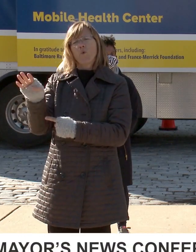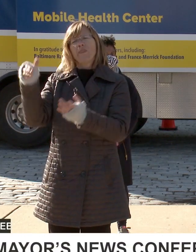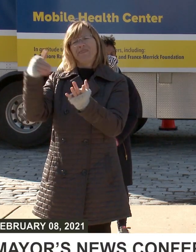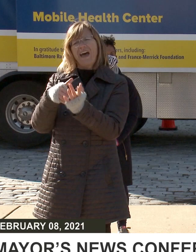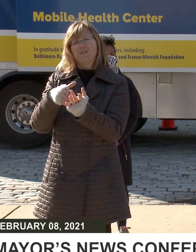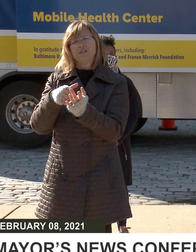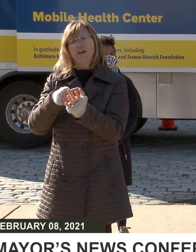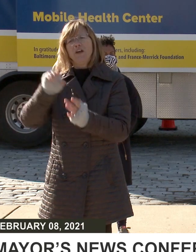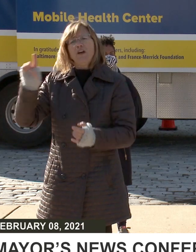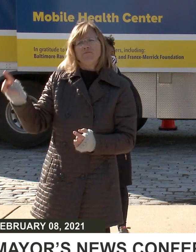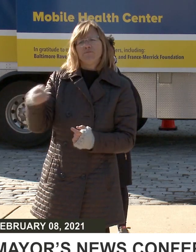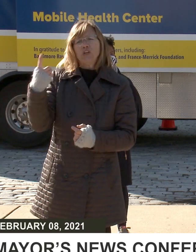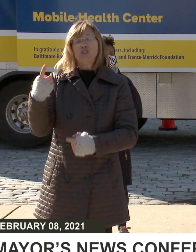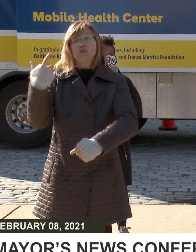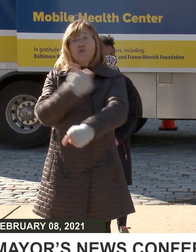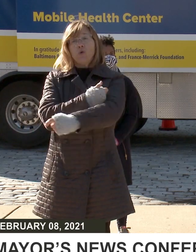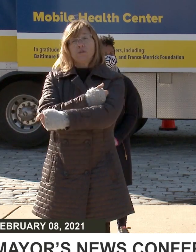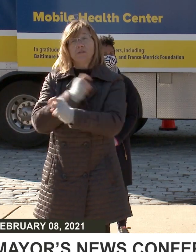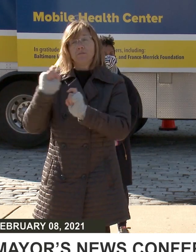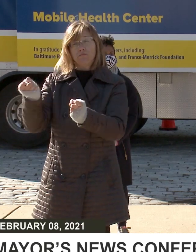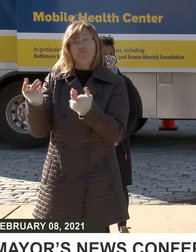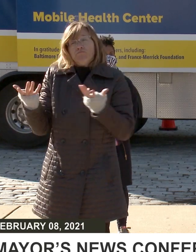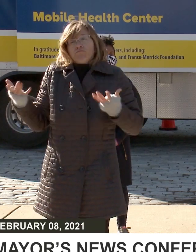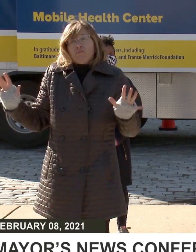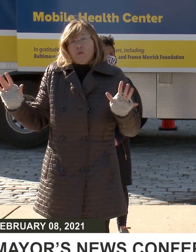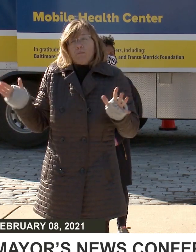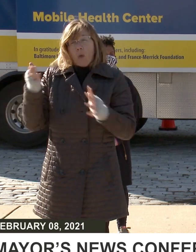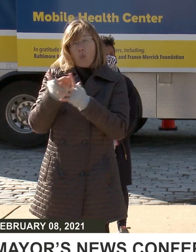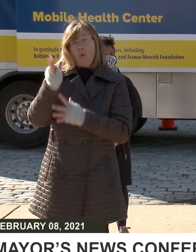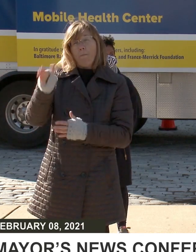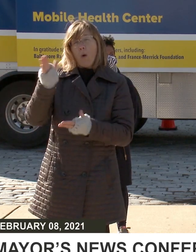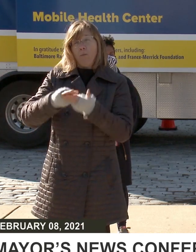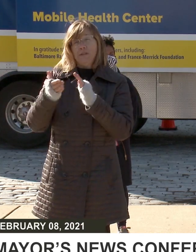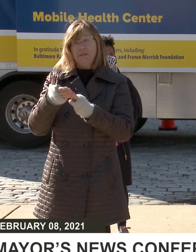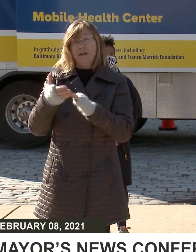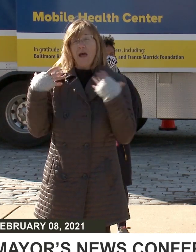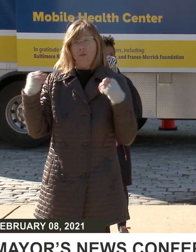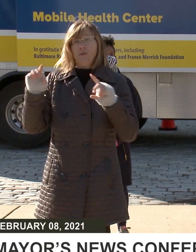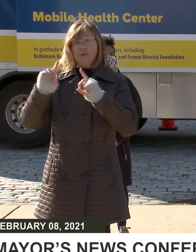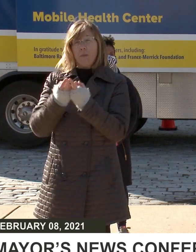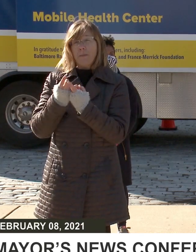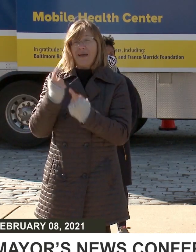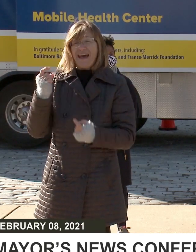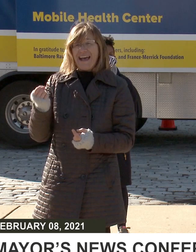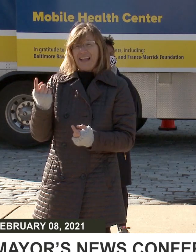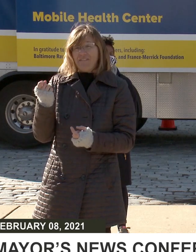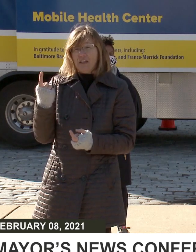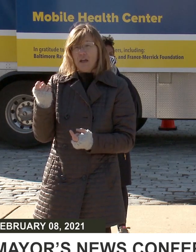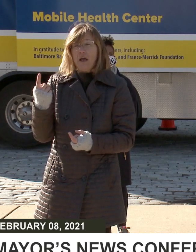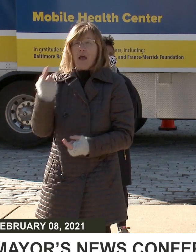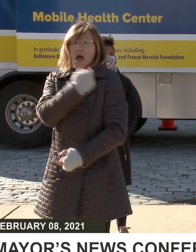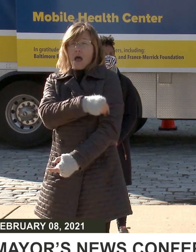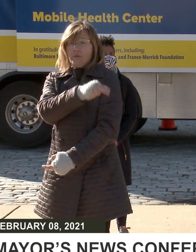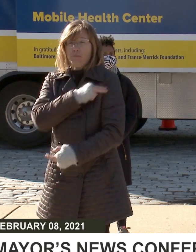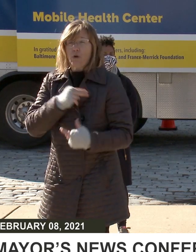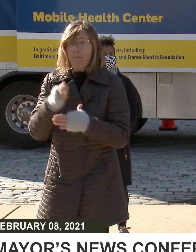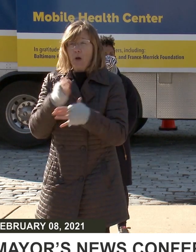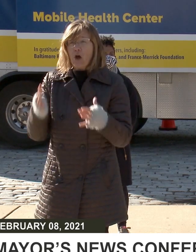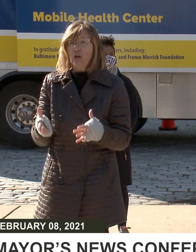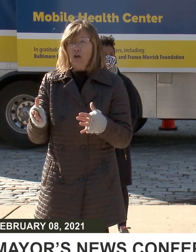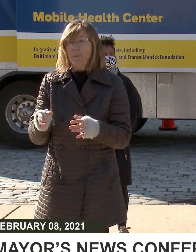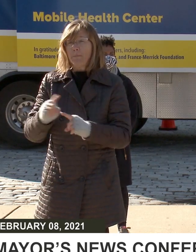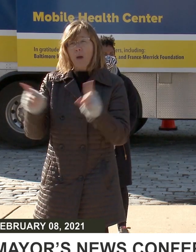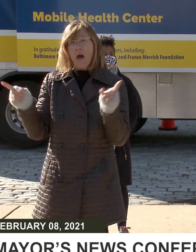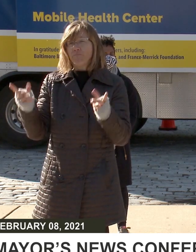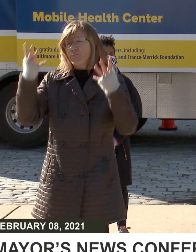have been administered by a combination of the Baltimore City Health Department and our 11 hospital partners here in Baltimore. But